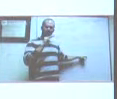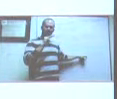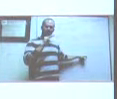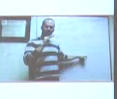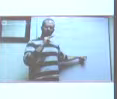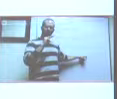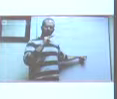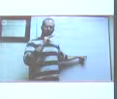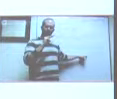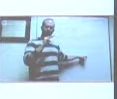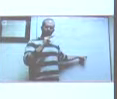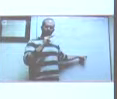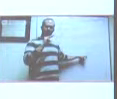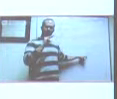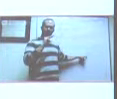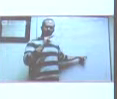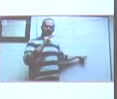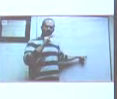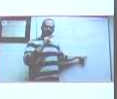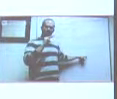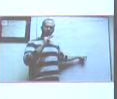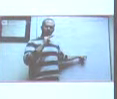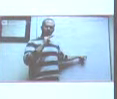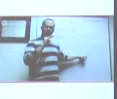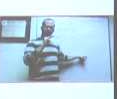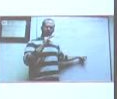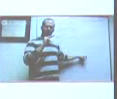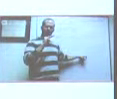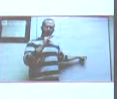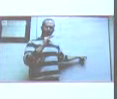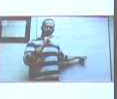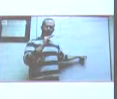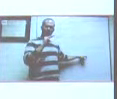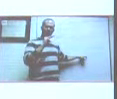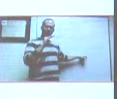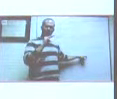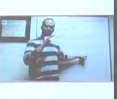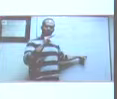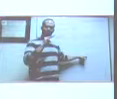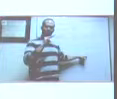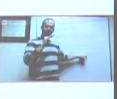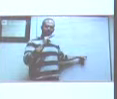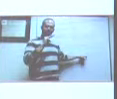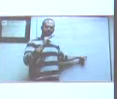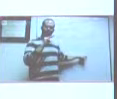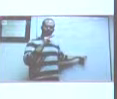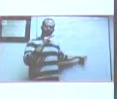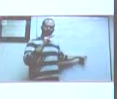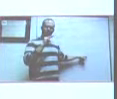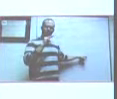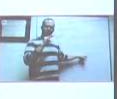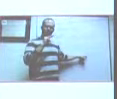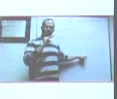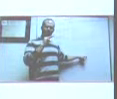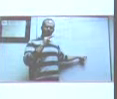a place. And the integration of both of those is really what's important for a tutor to decide what's going to match best for the student's